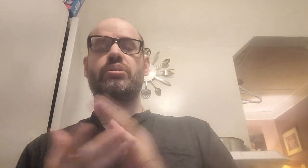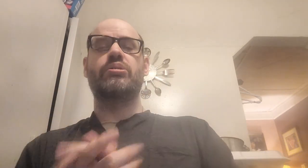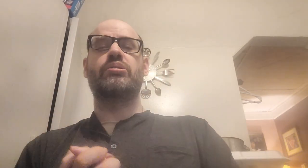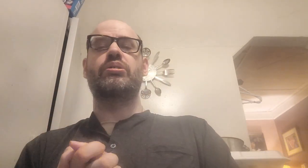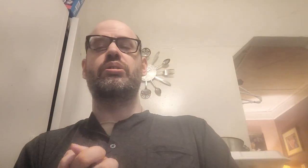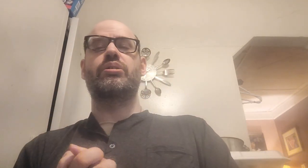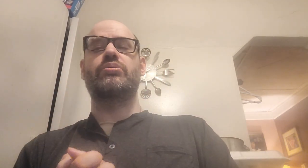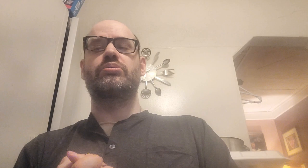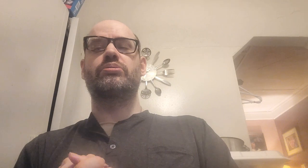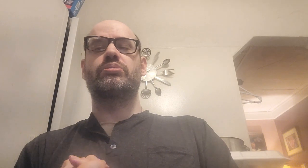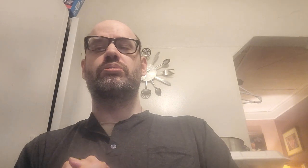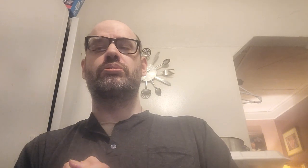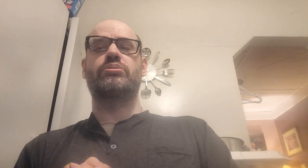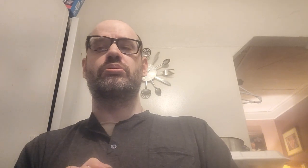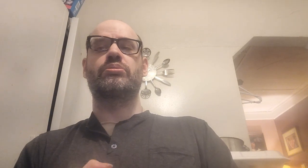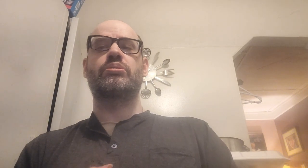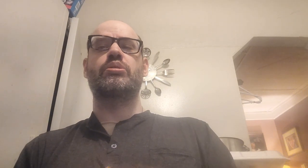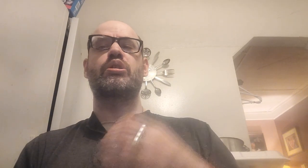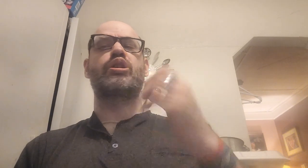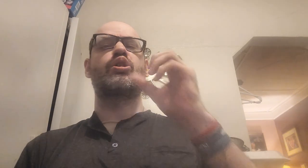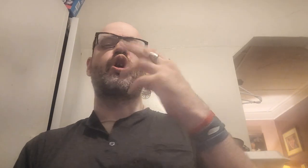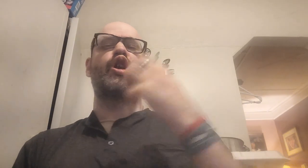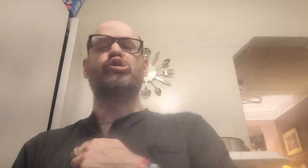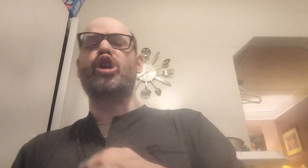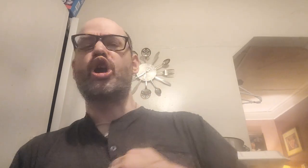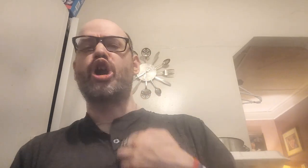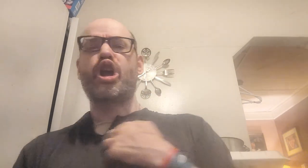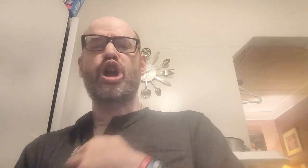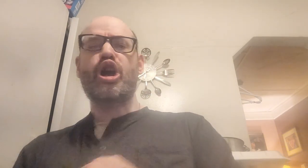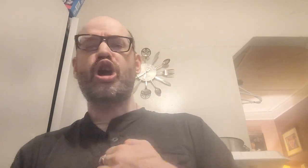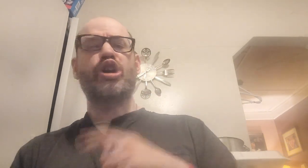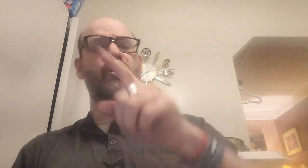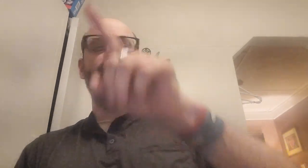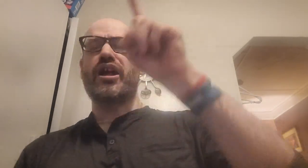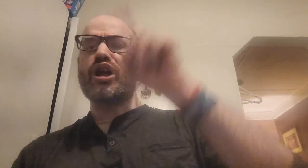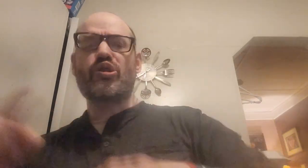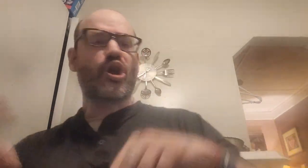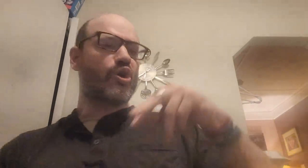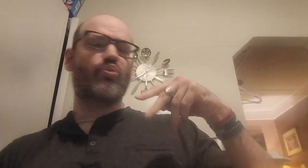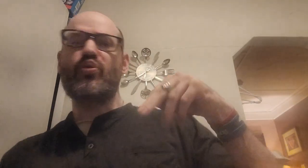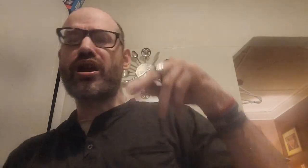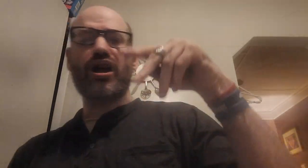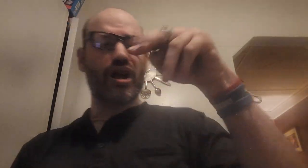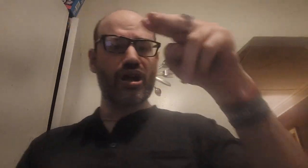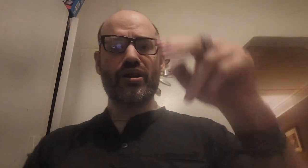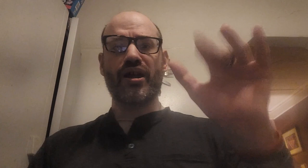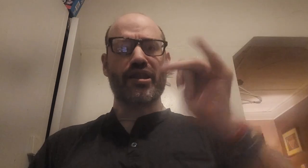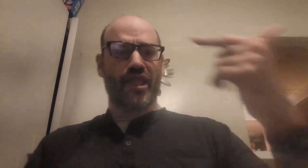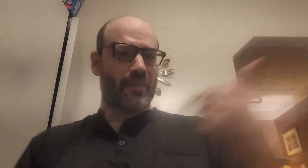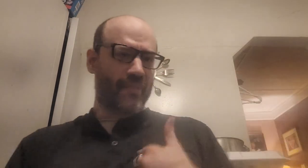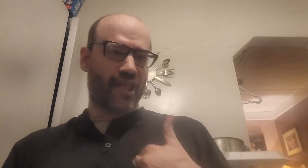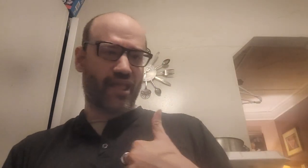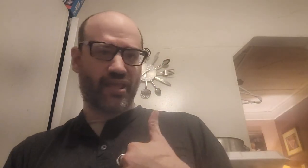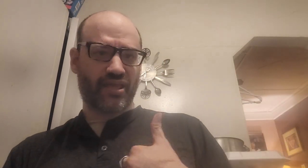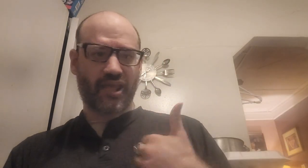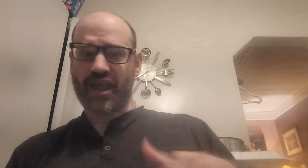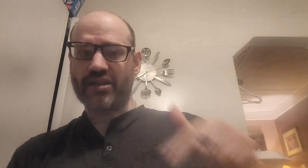sometimes hearing people mock me. Oh, sorry, you can't walk